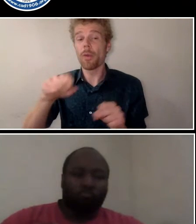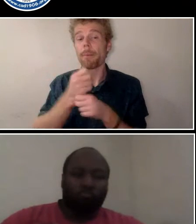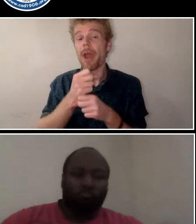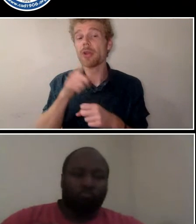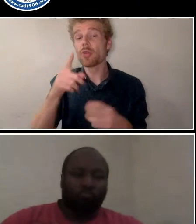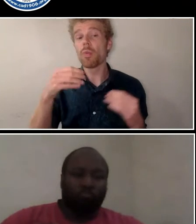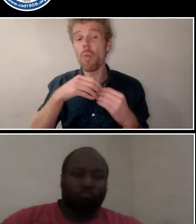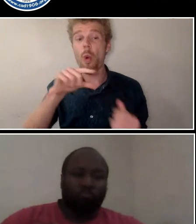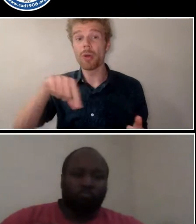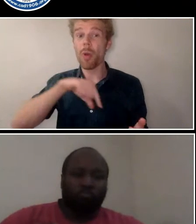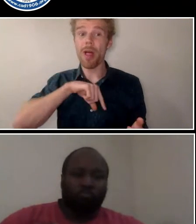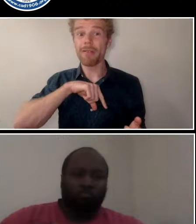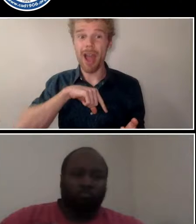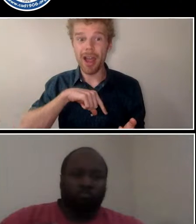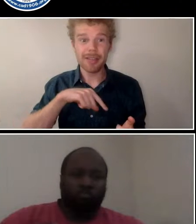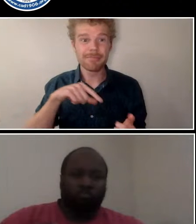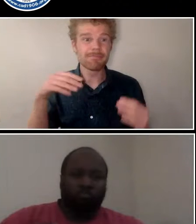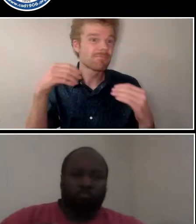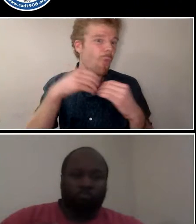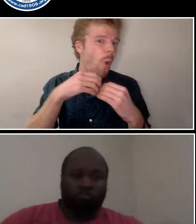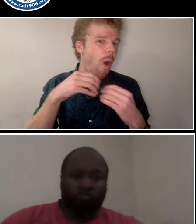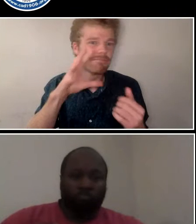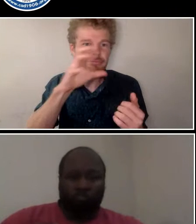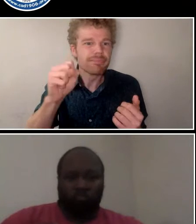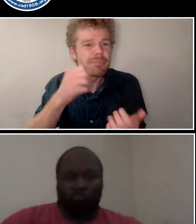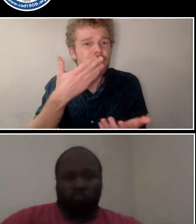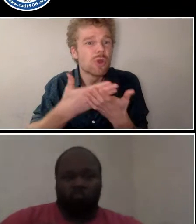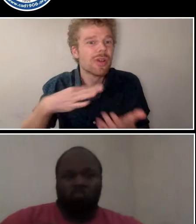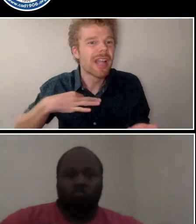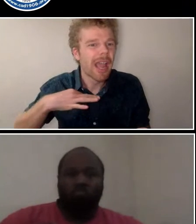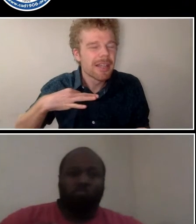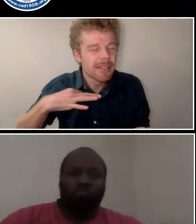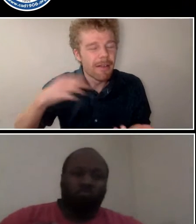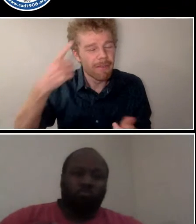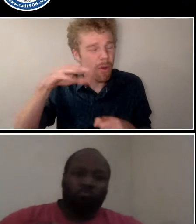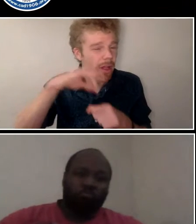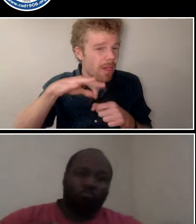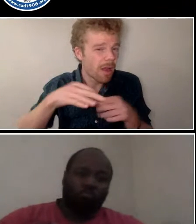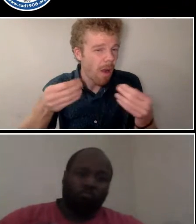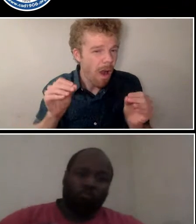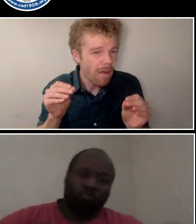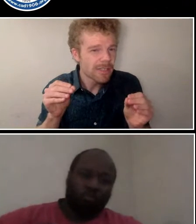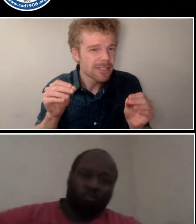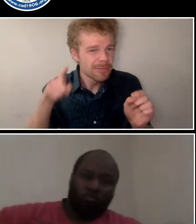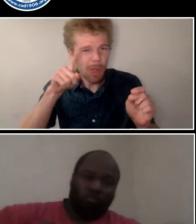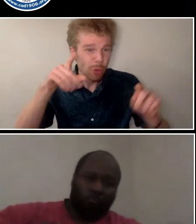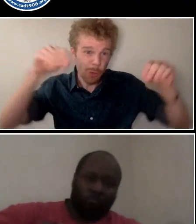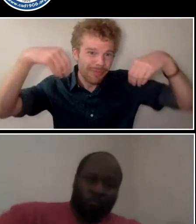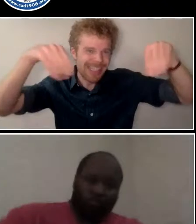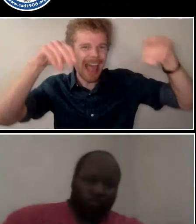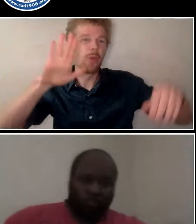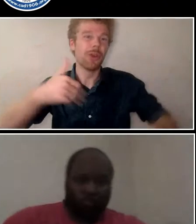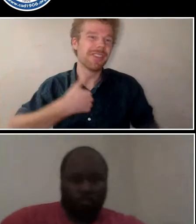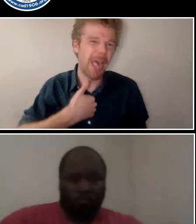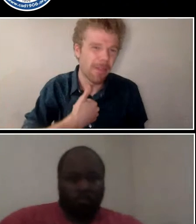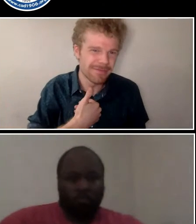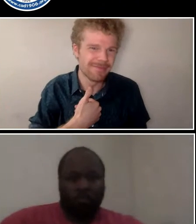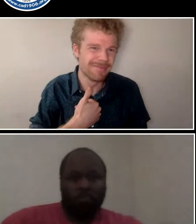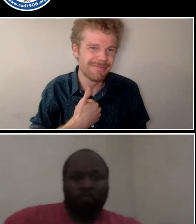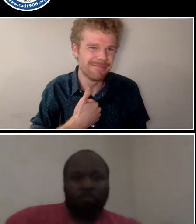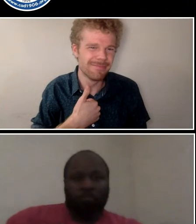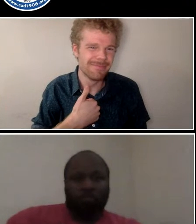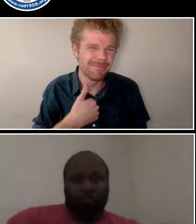me. And there are a number of ways that you can show people that you're qualified based on your past experience,